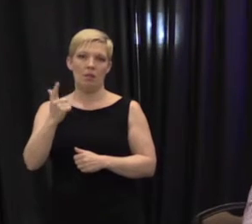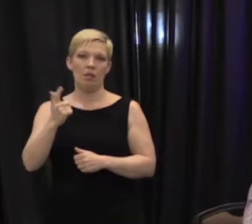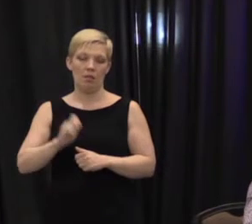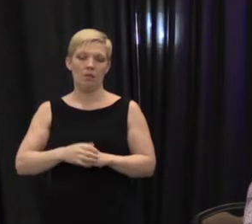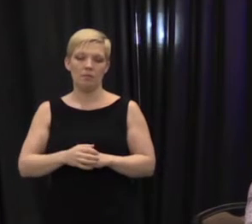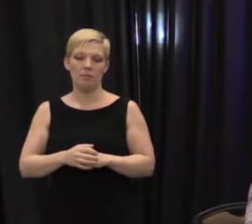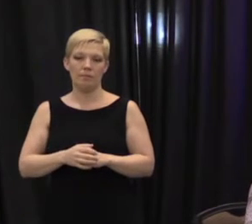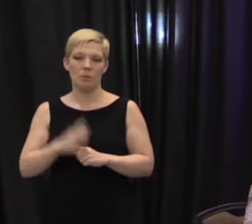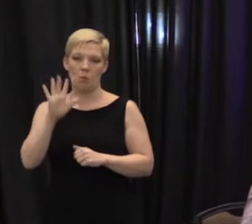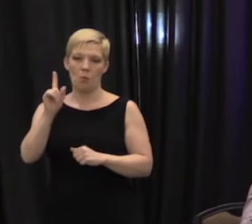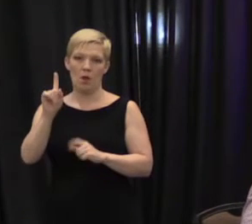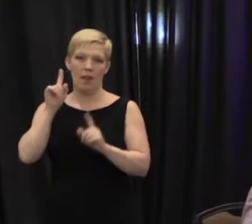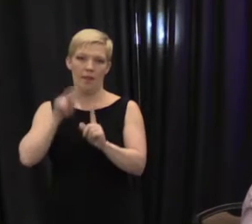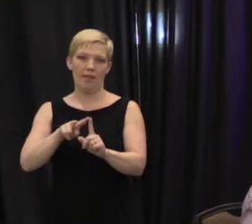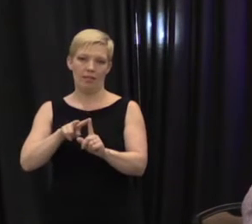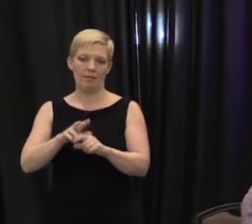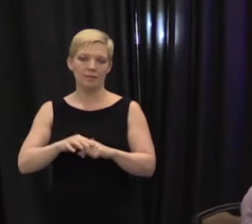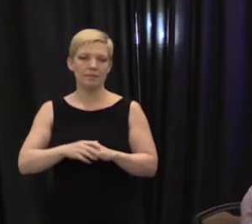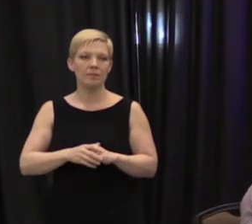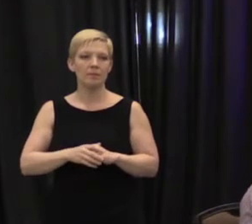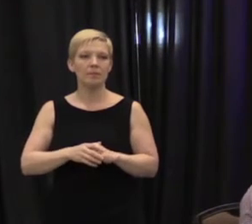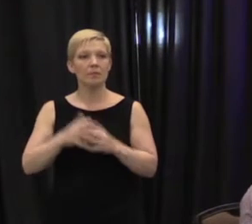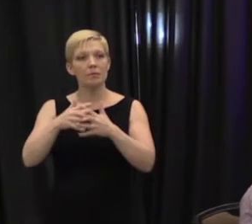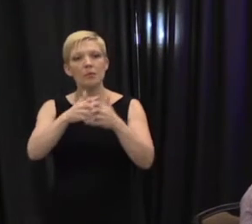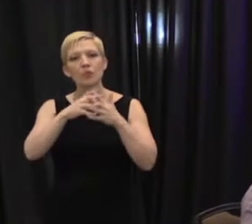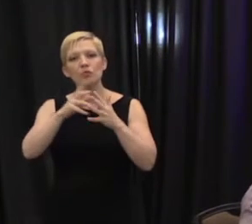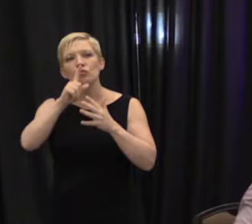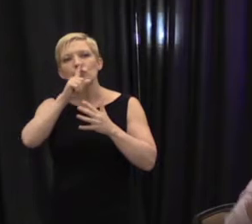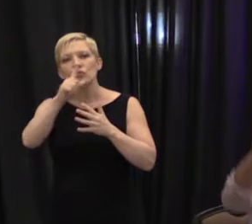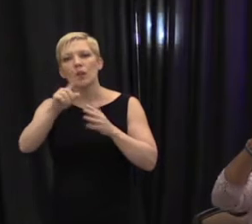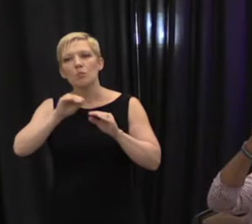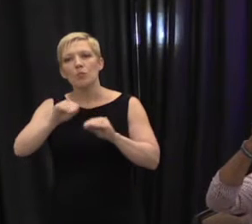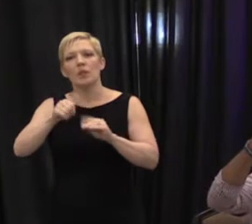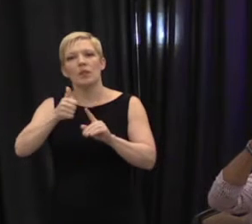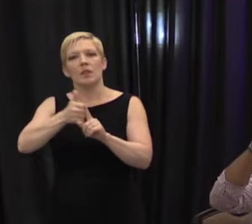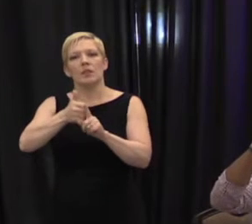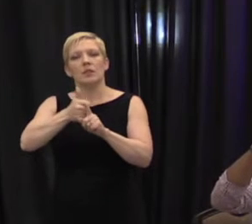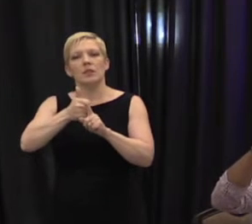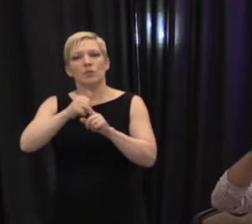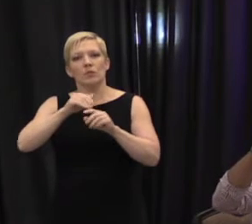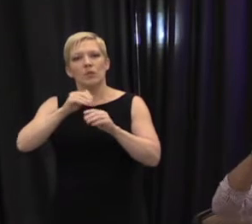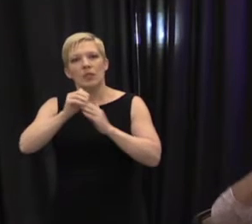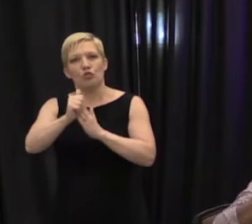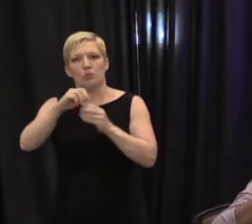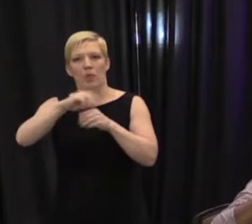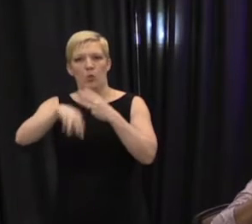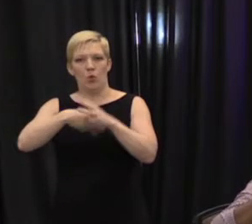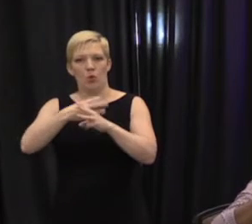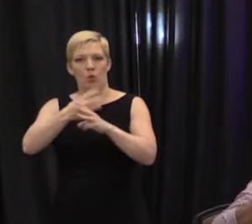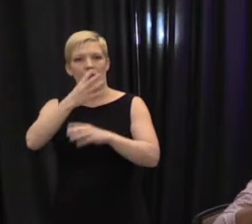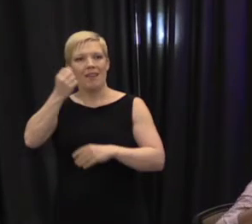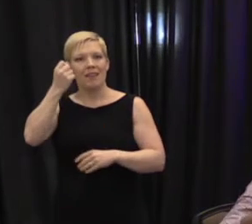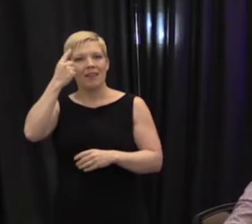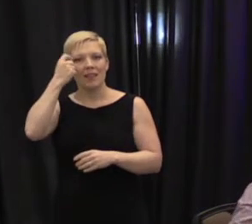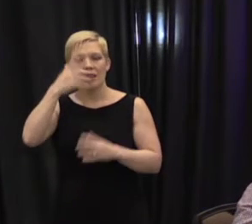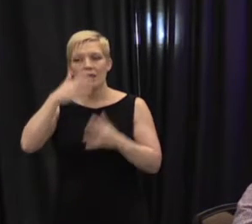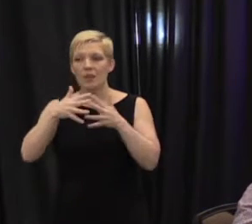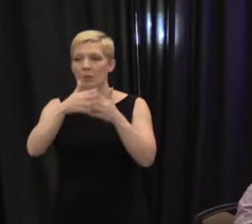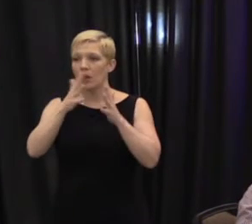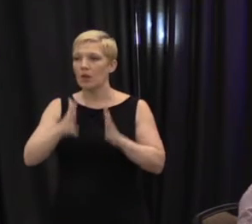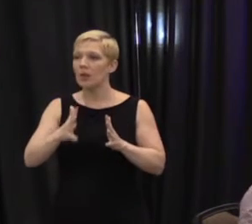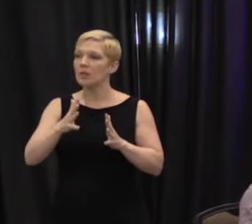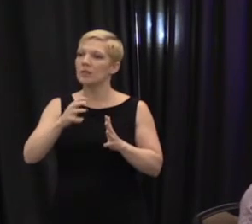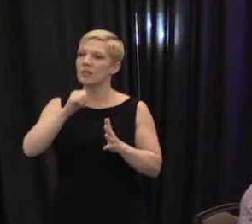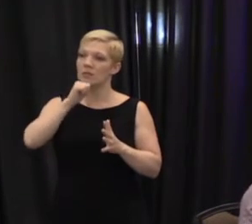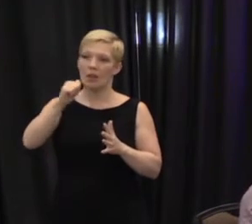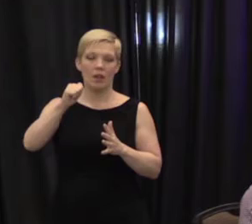also just really how America is really losing its leadership in the world, and I put a pin in that because from my view, America has really never been that much of a